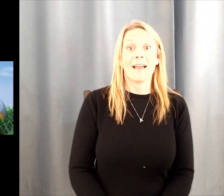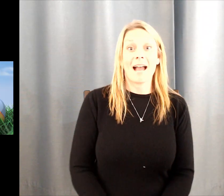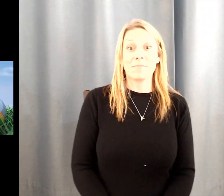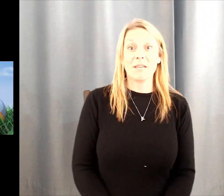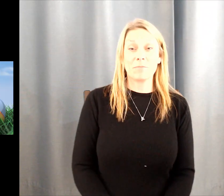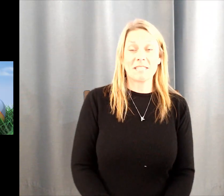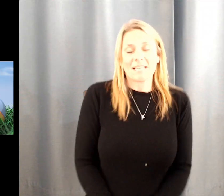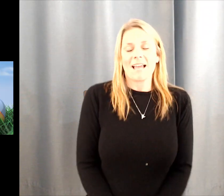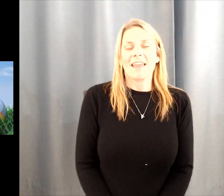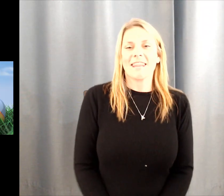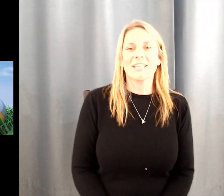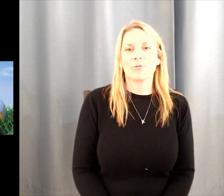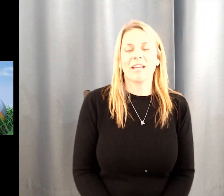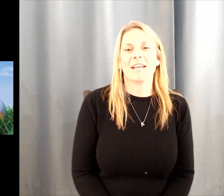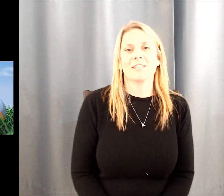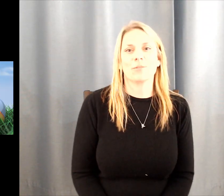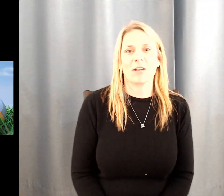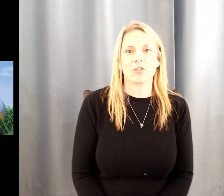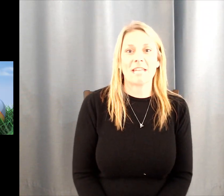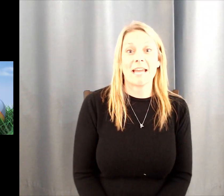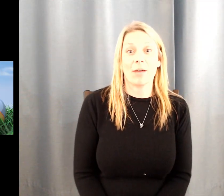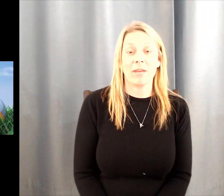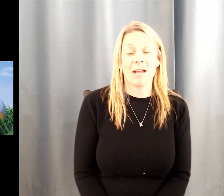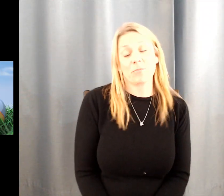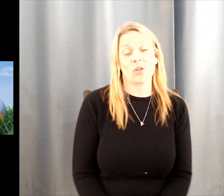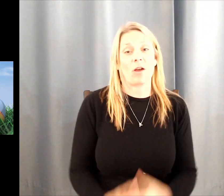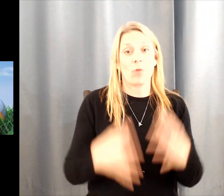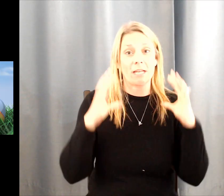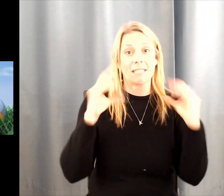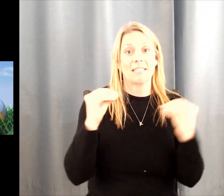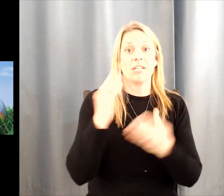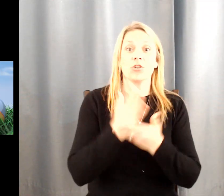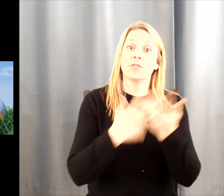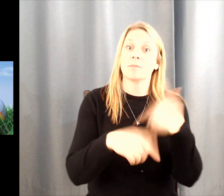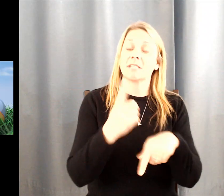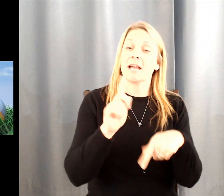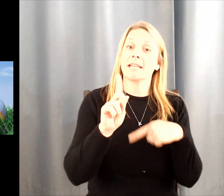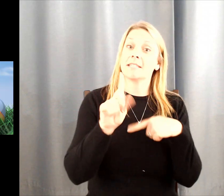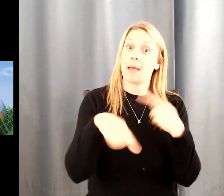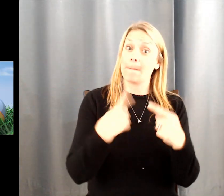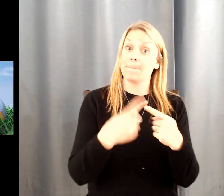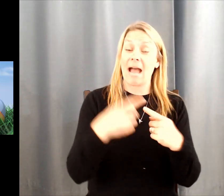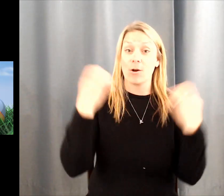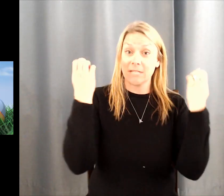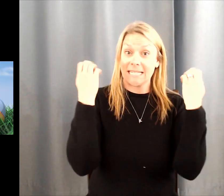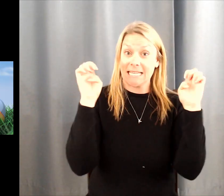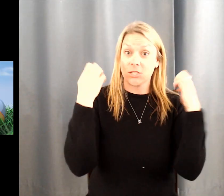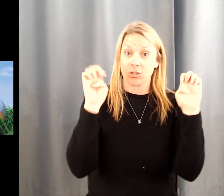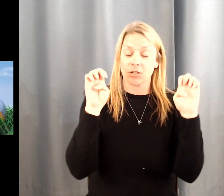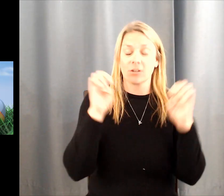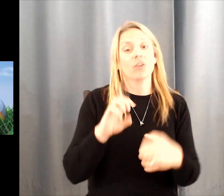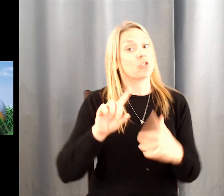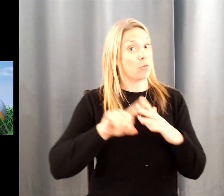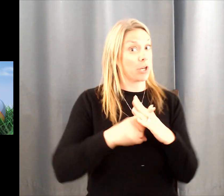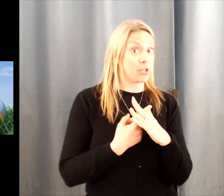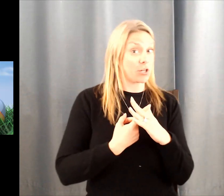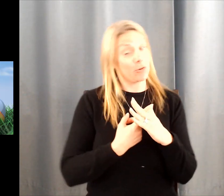Hi peeps, this week has a special day coming up, so I wanted to teach you some signs about Easter. So we're going to start with the